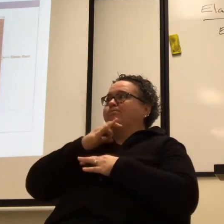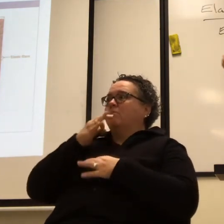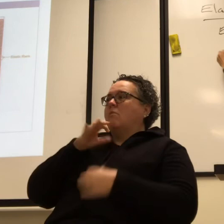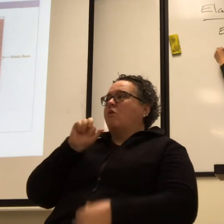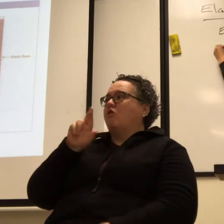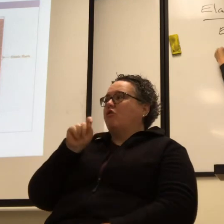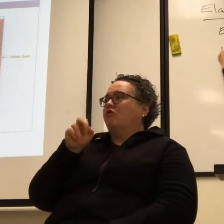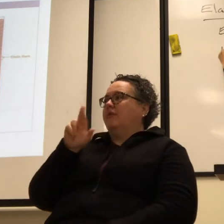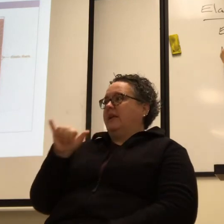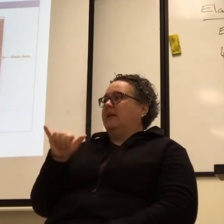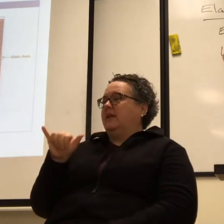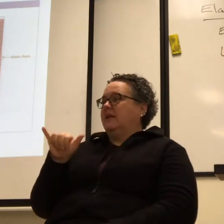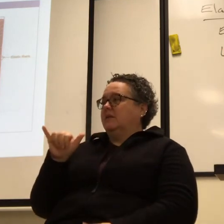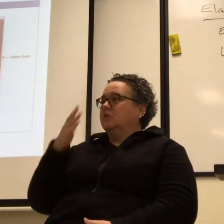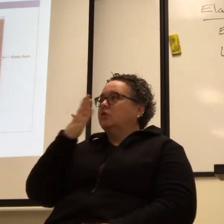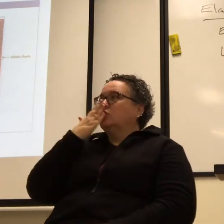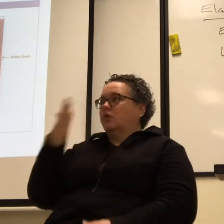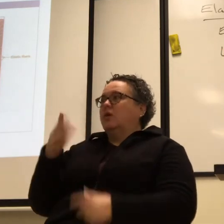It's a good location.